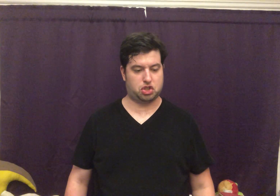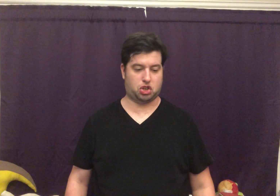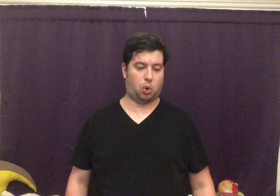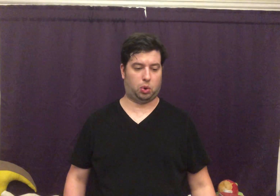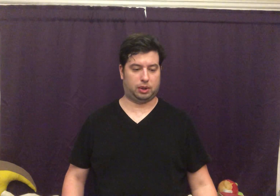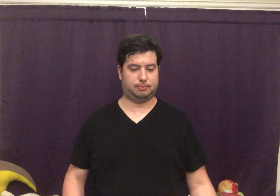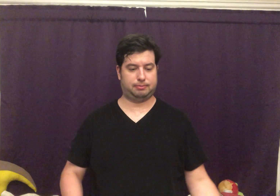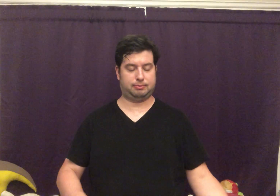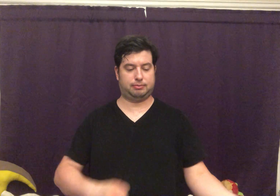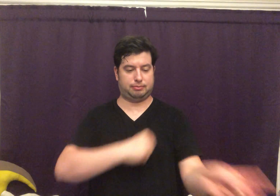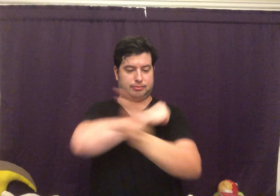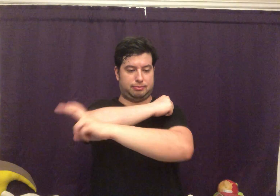stole.